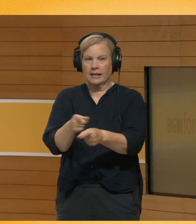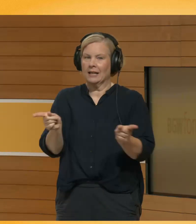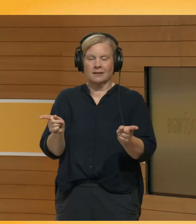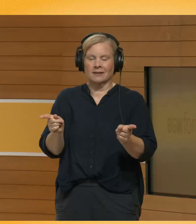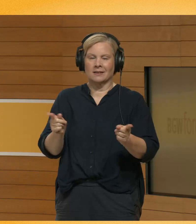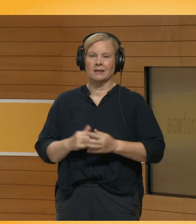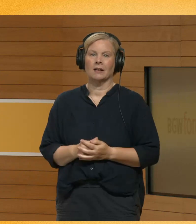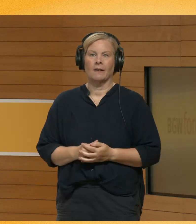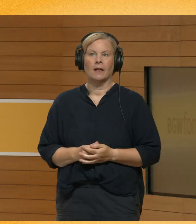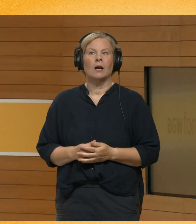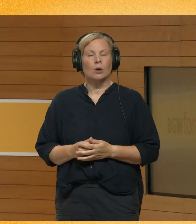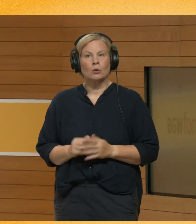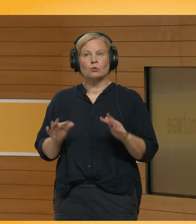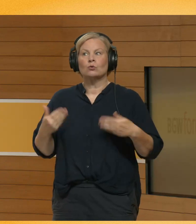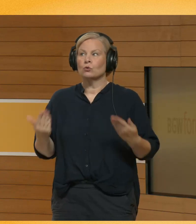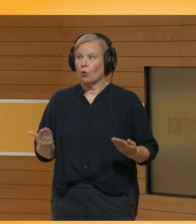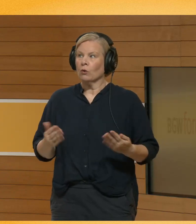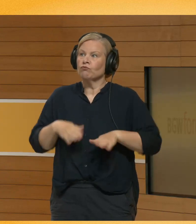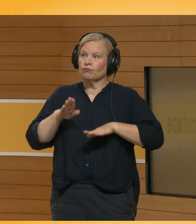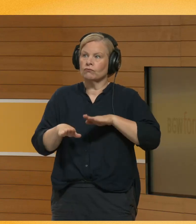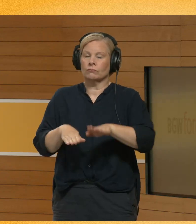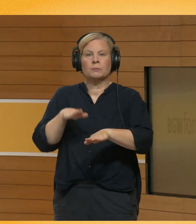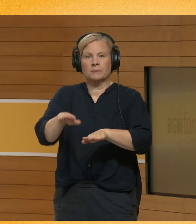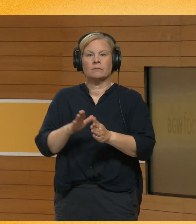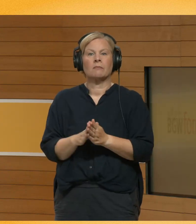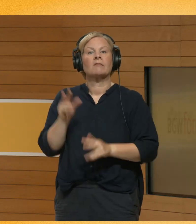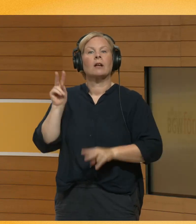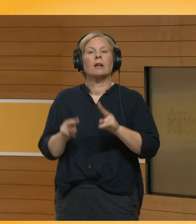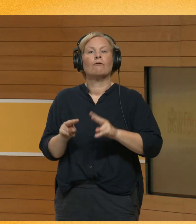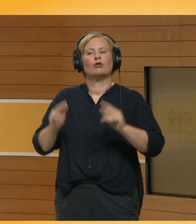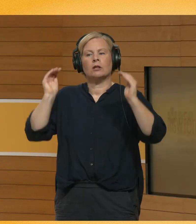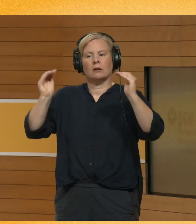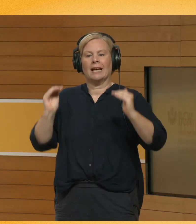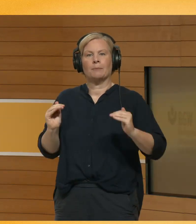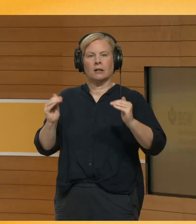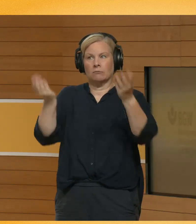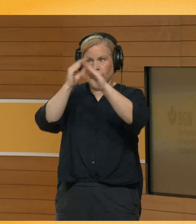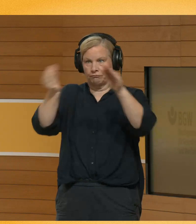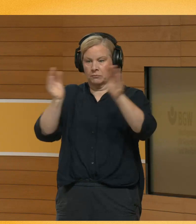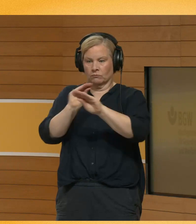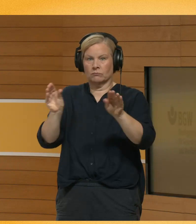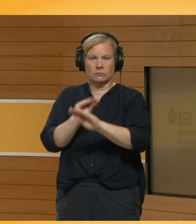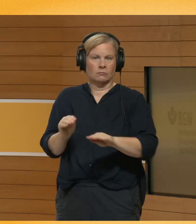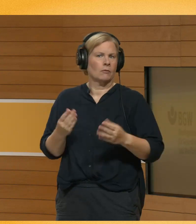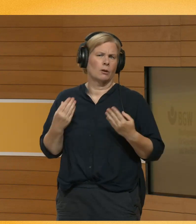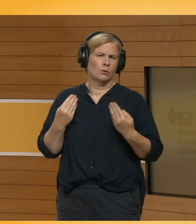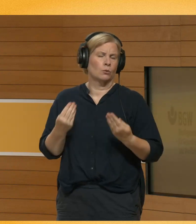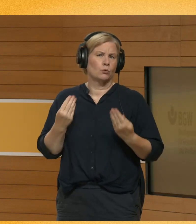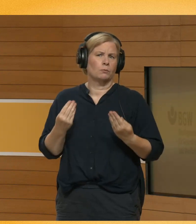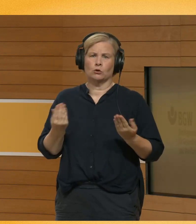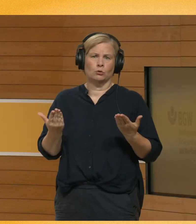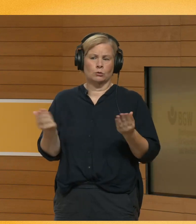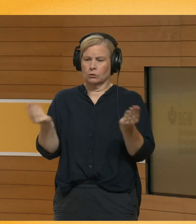different levels. We communicated through, I think, the classical channels like posters,